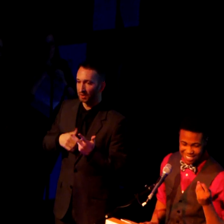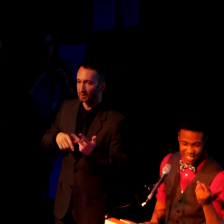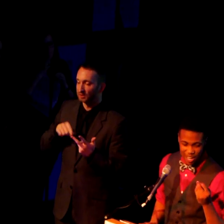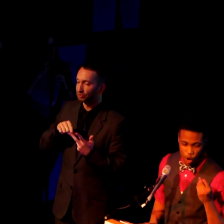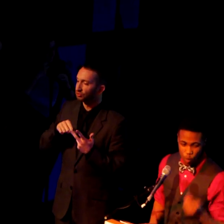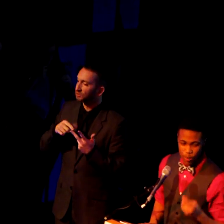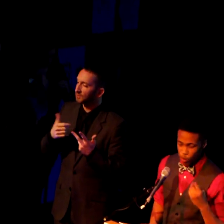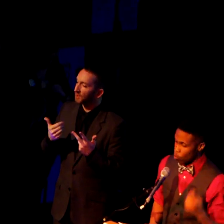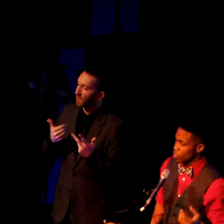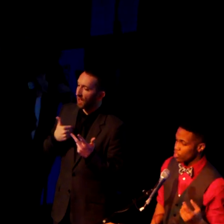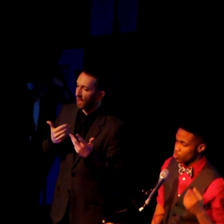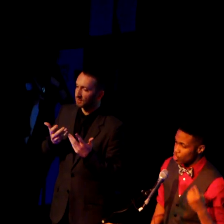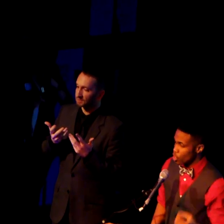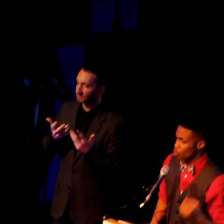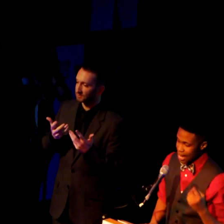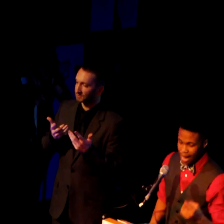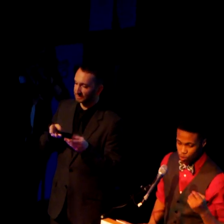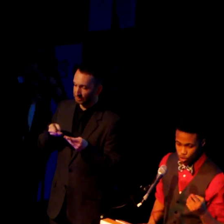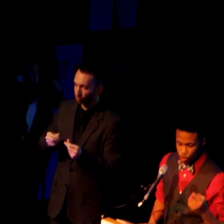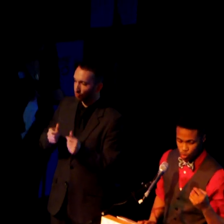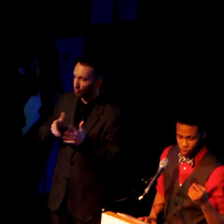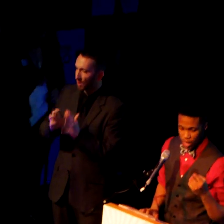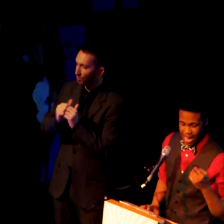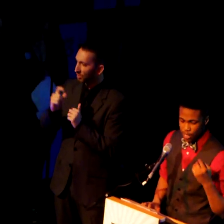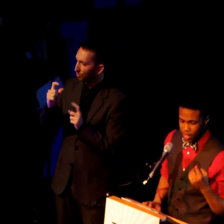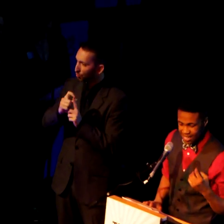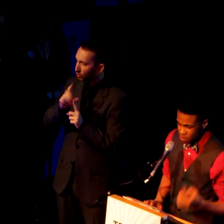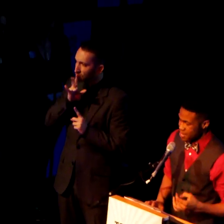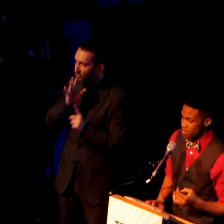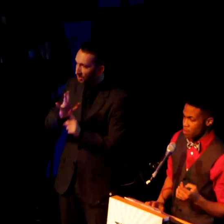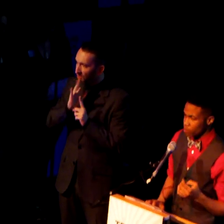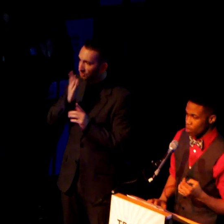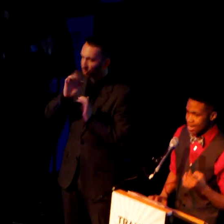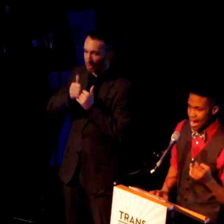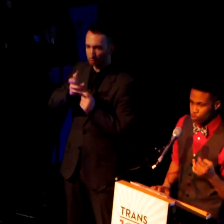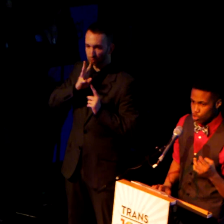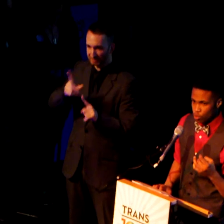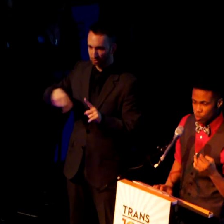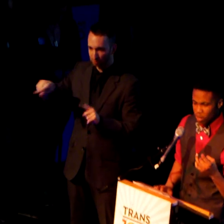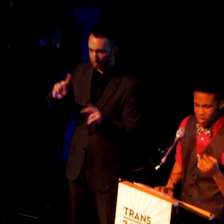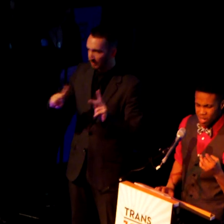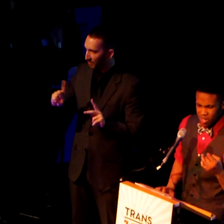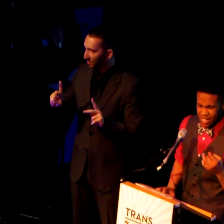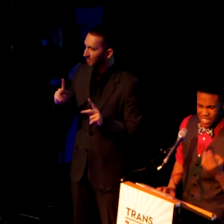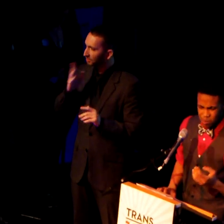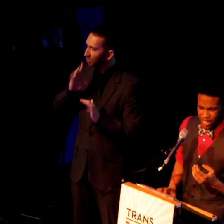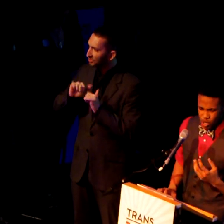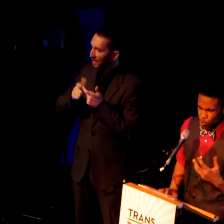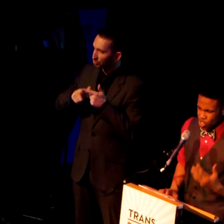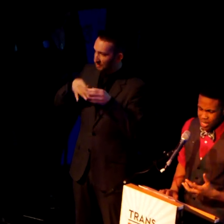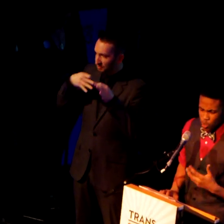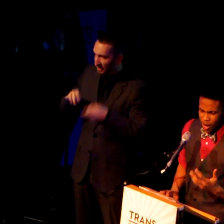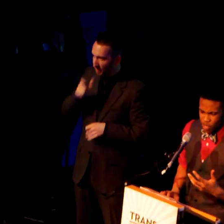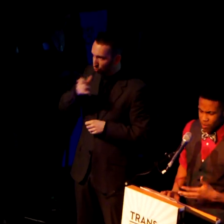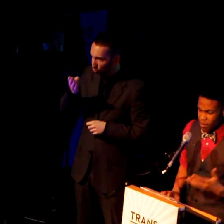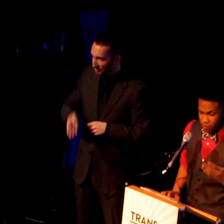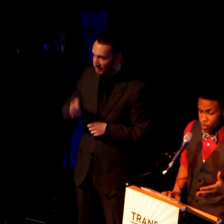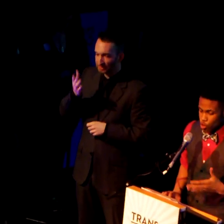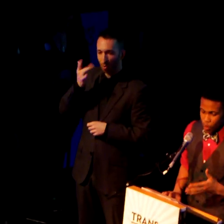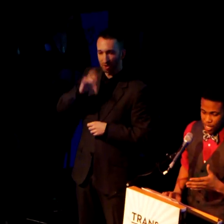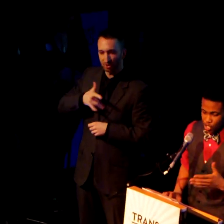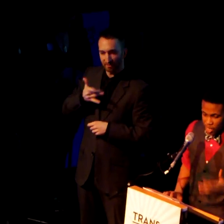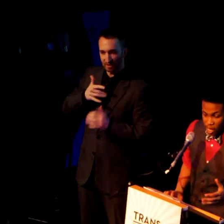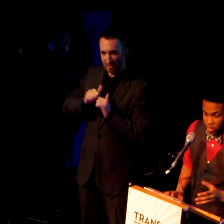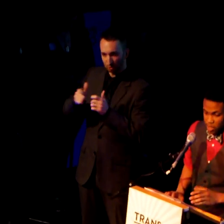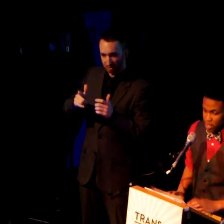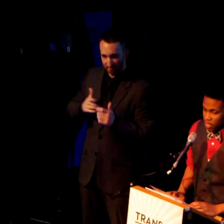just has a way with words. She knows how to speak to people and how to explain who she is and why she